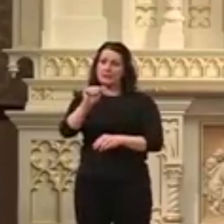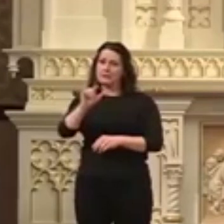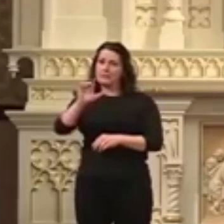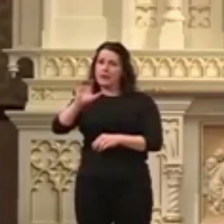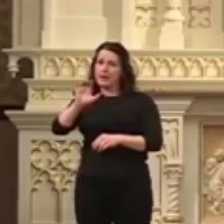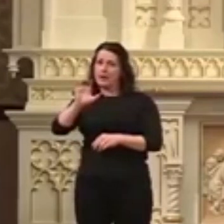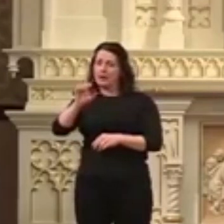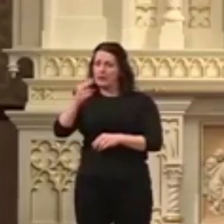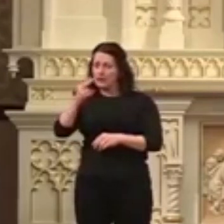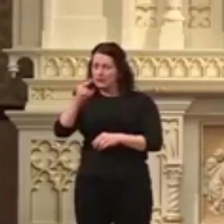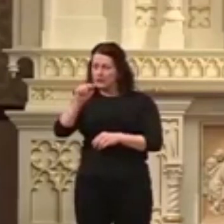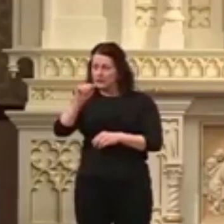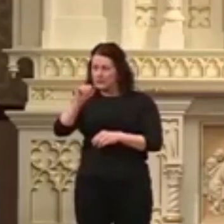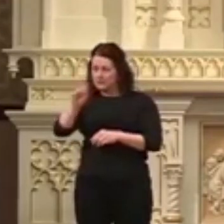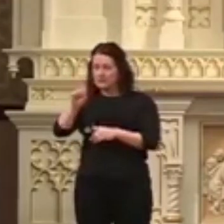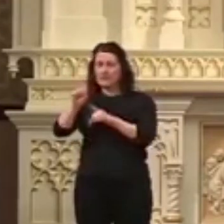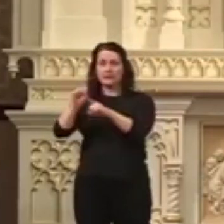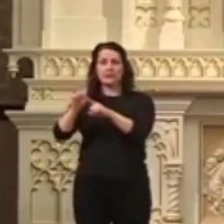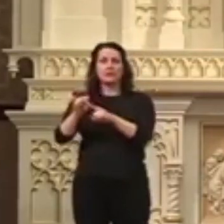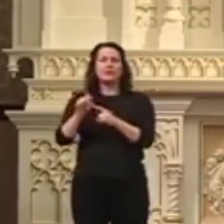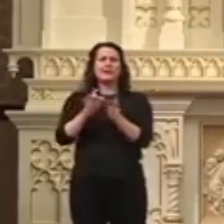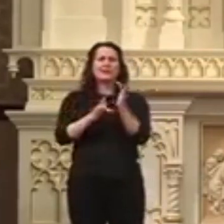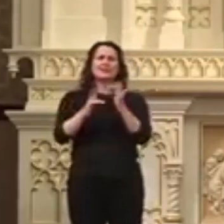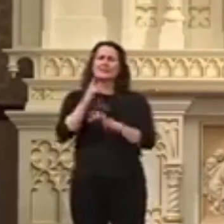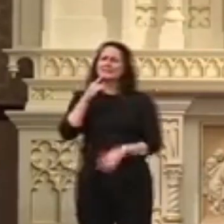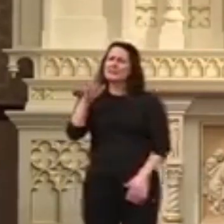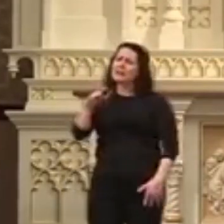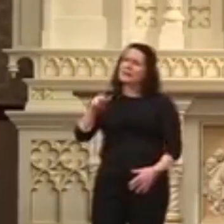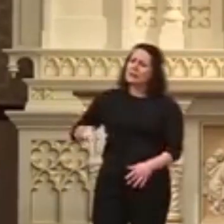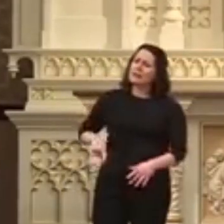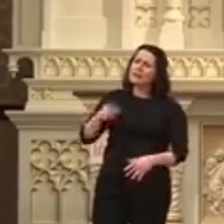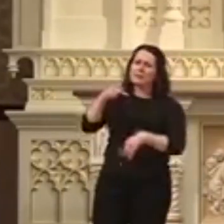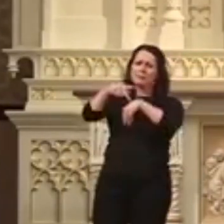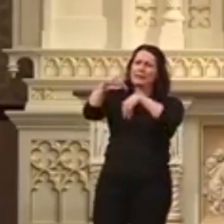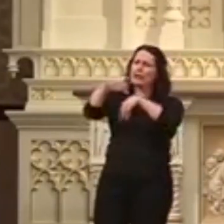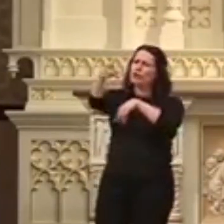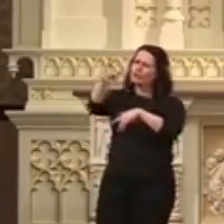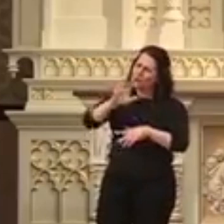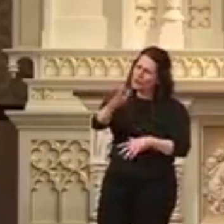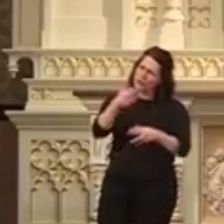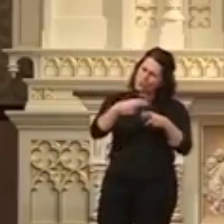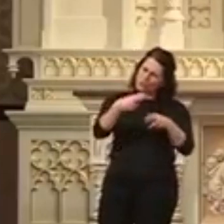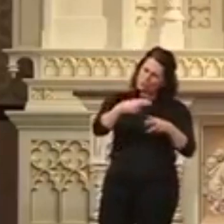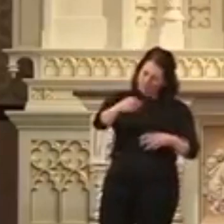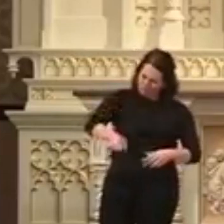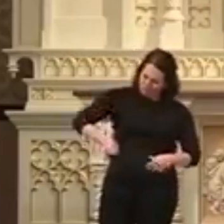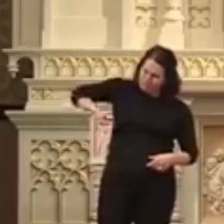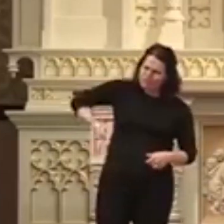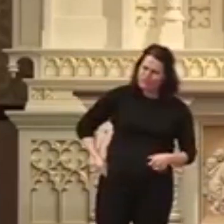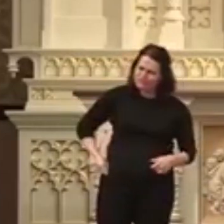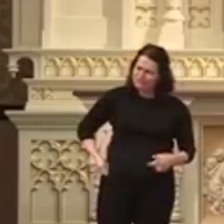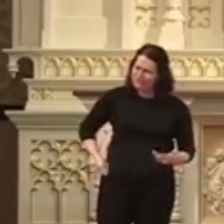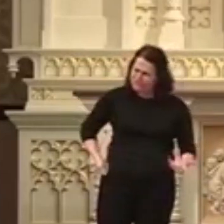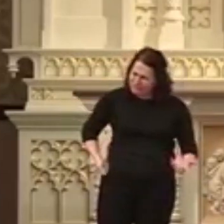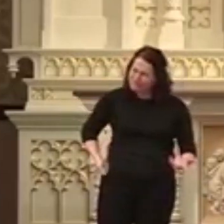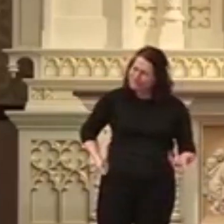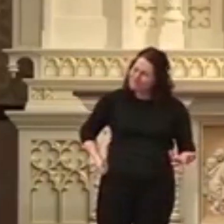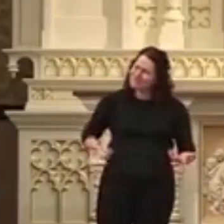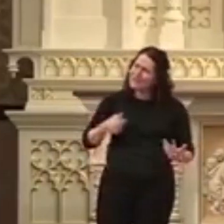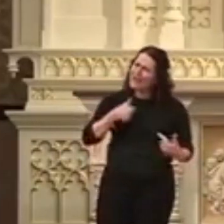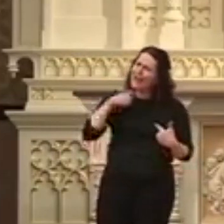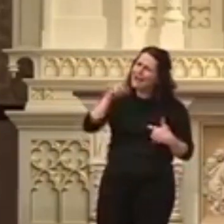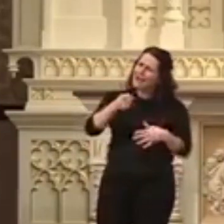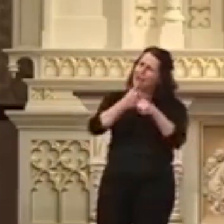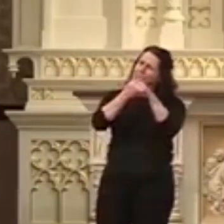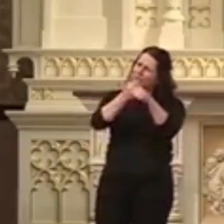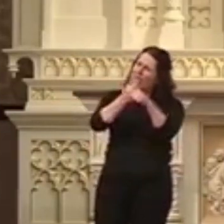Jesus said to Peter, put your sword into its scabbard. Shall I not drink the cup that the